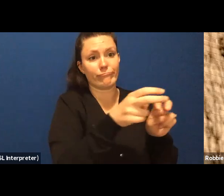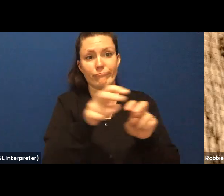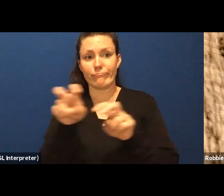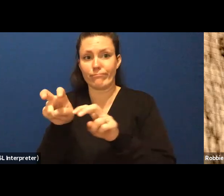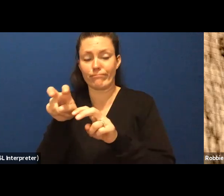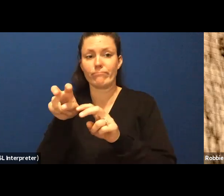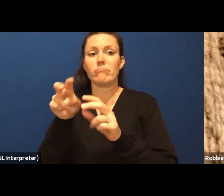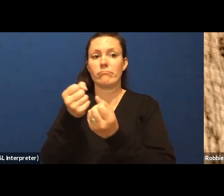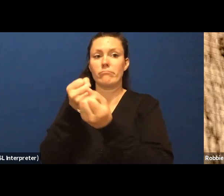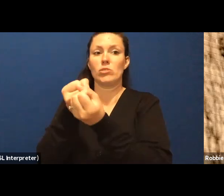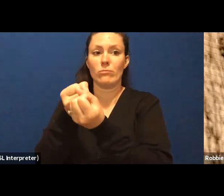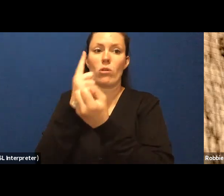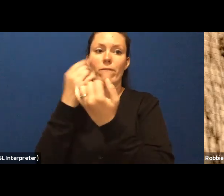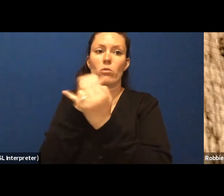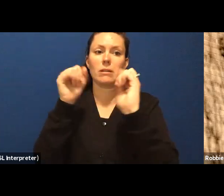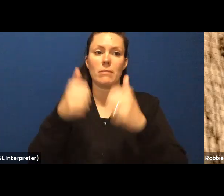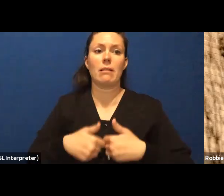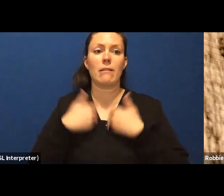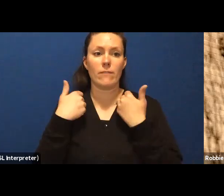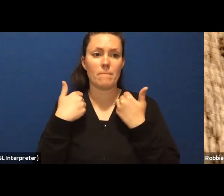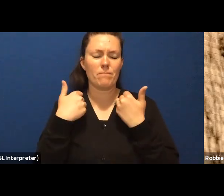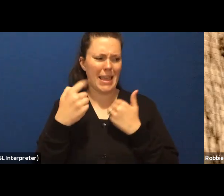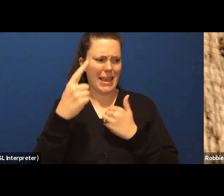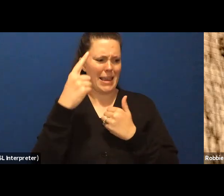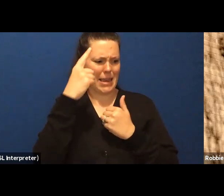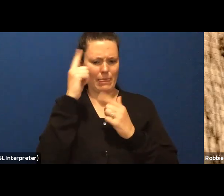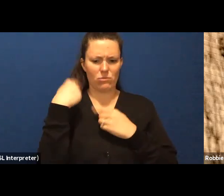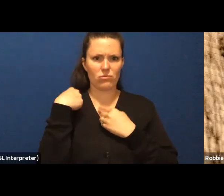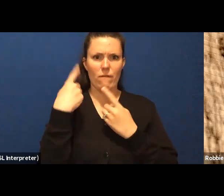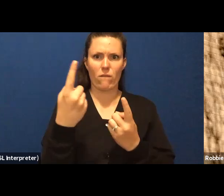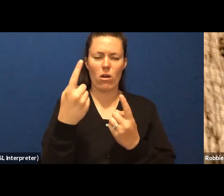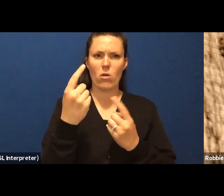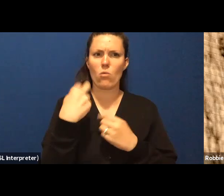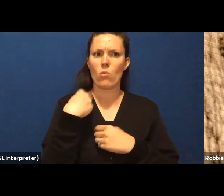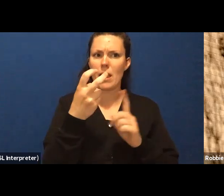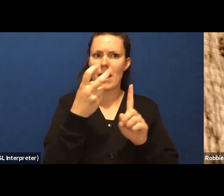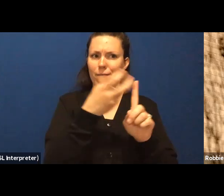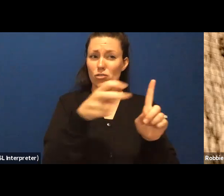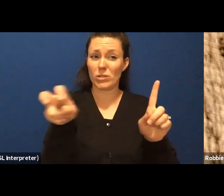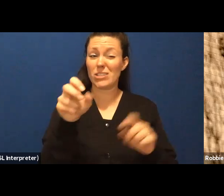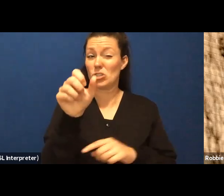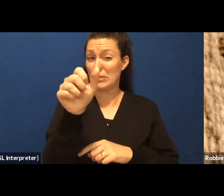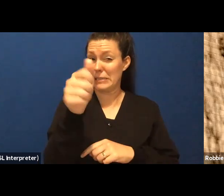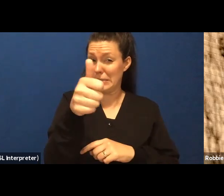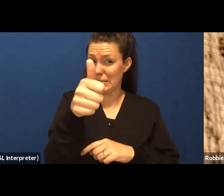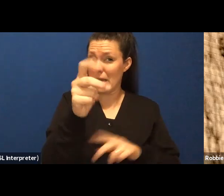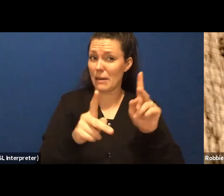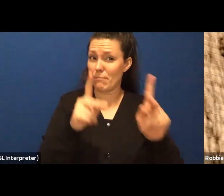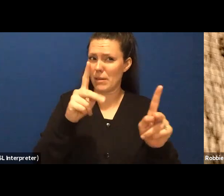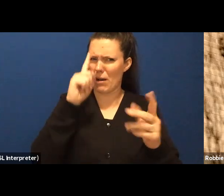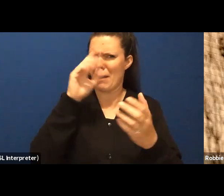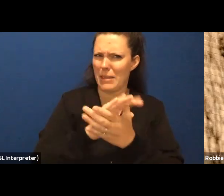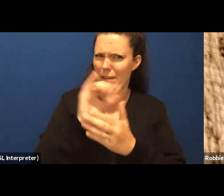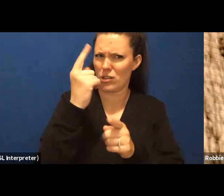mistaken, I think to date we've been able to transition 10 people. I'm not